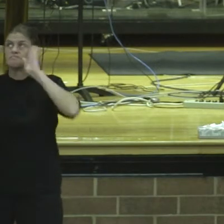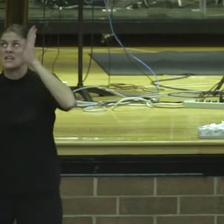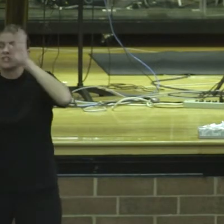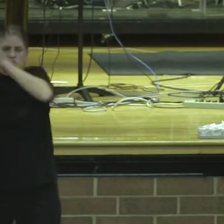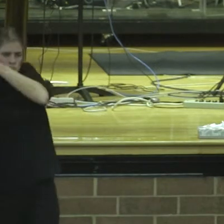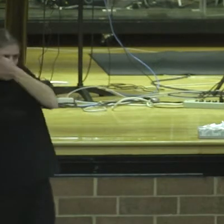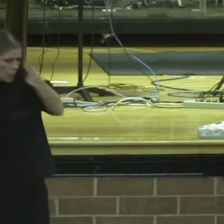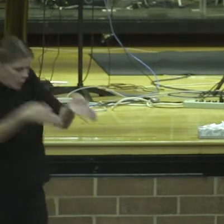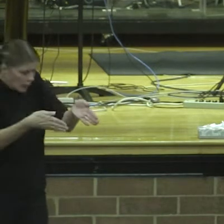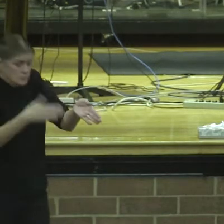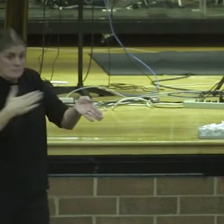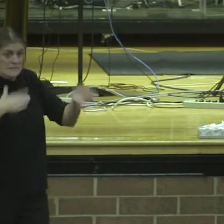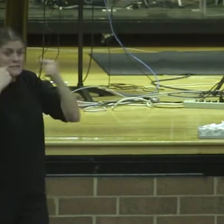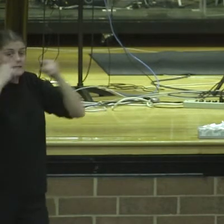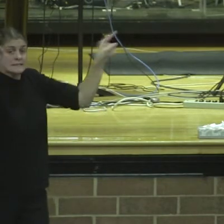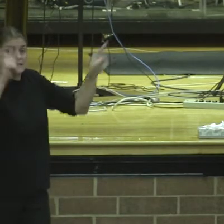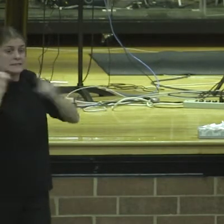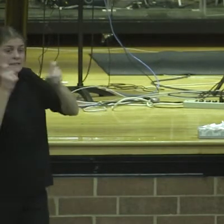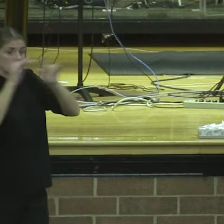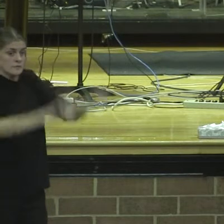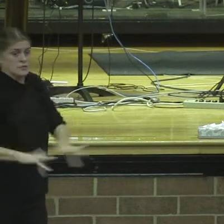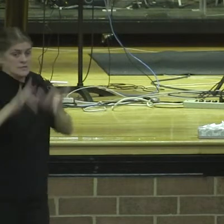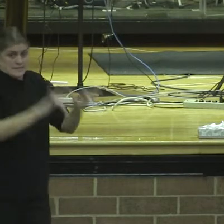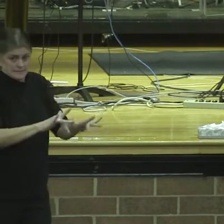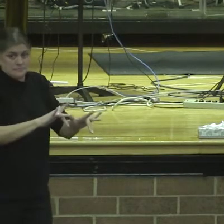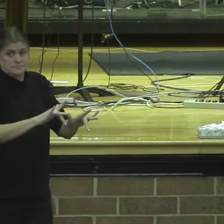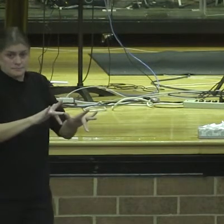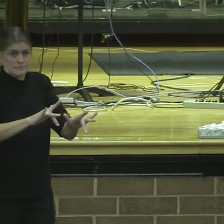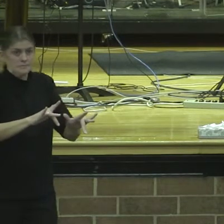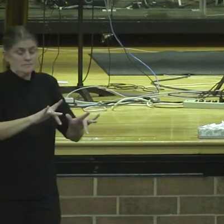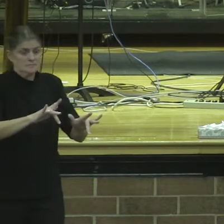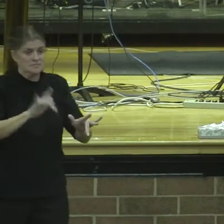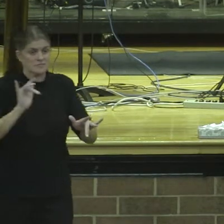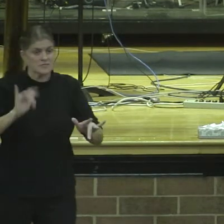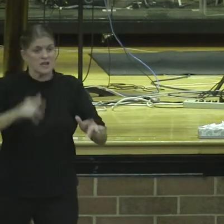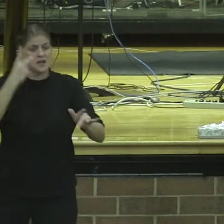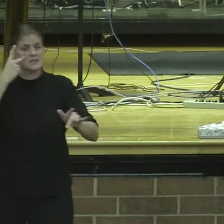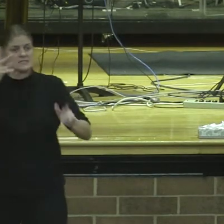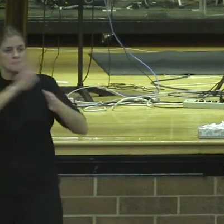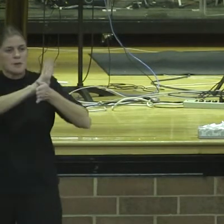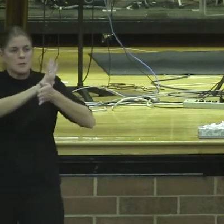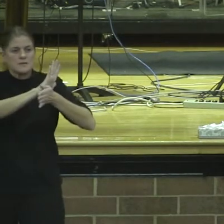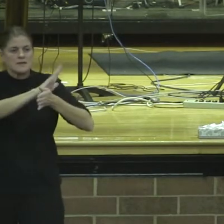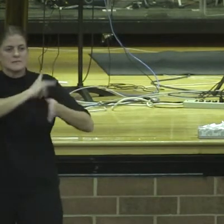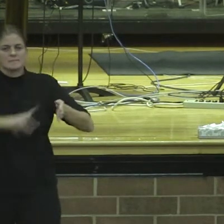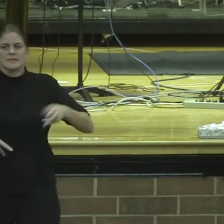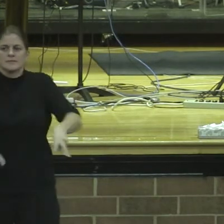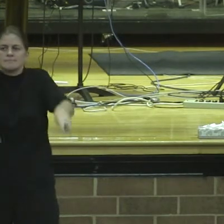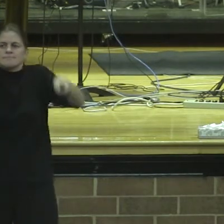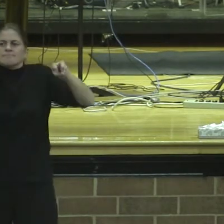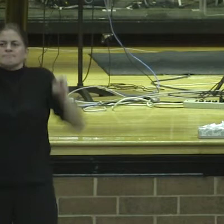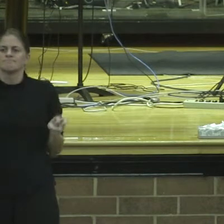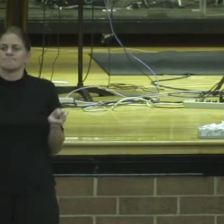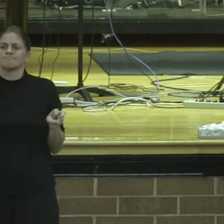success to your servant today and grant him mercy in the sight of this man. A picture of a king on his throne. You